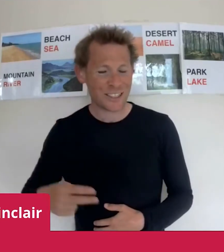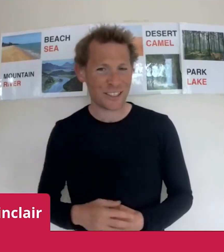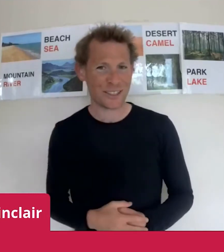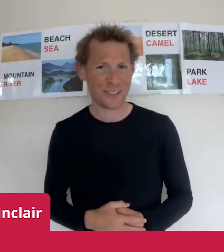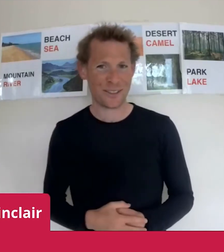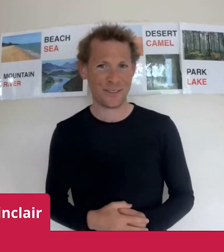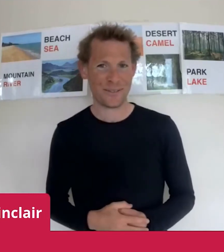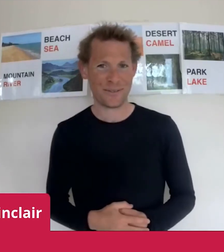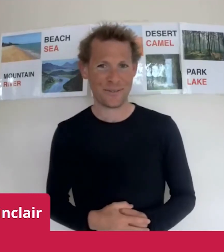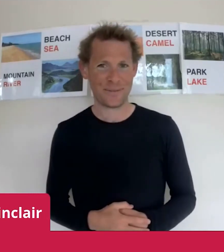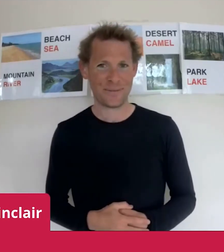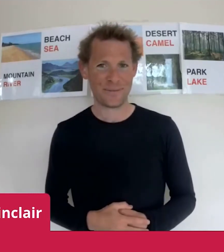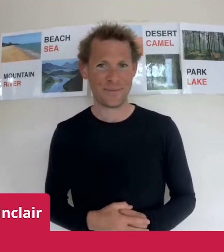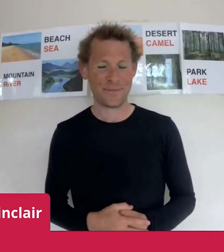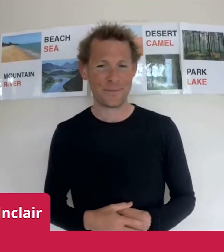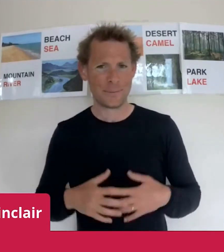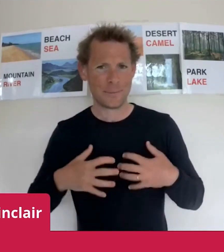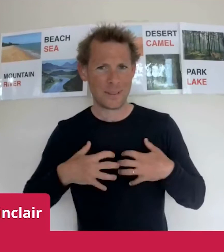And the answer is